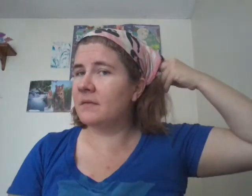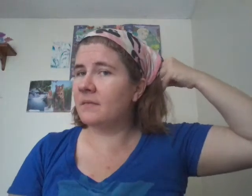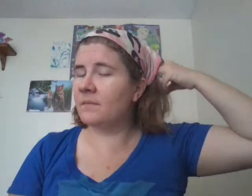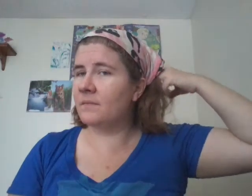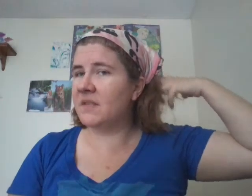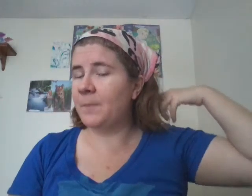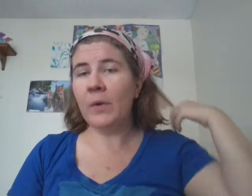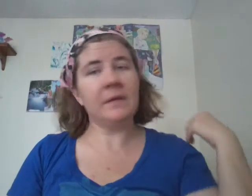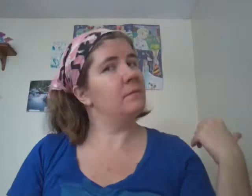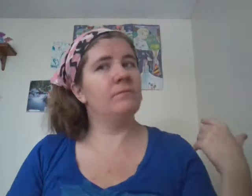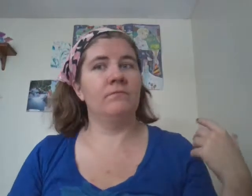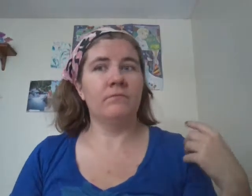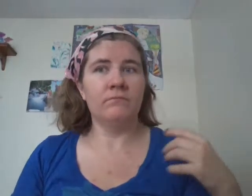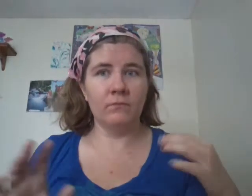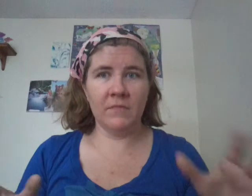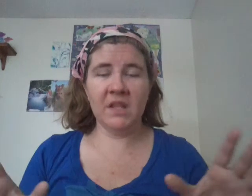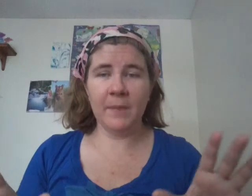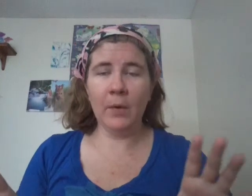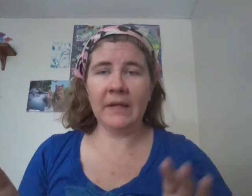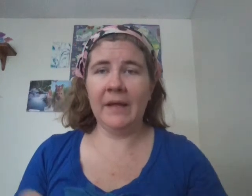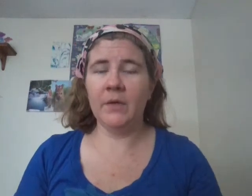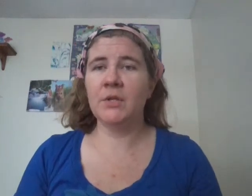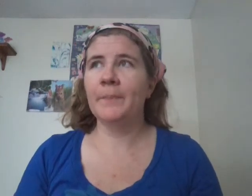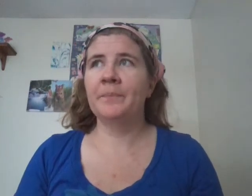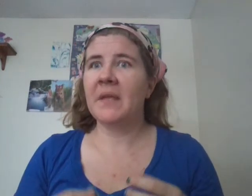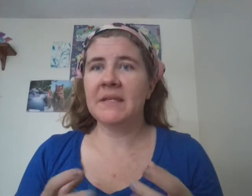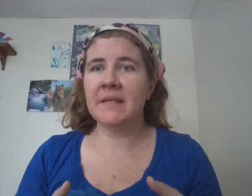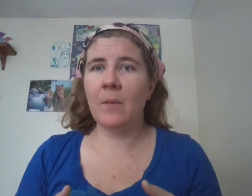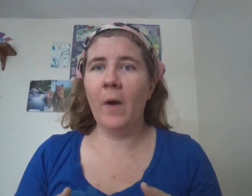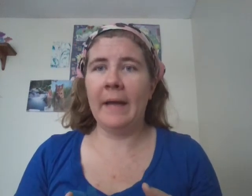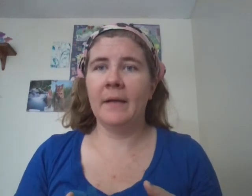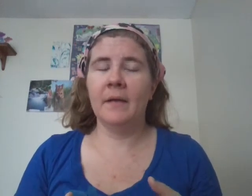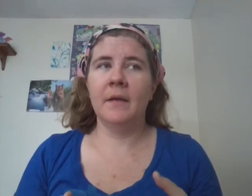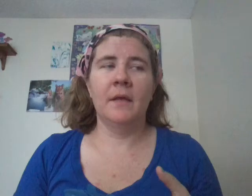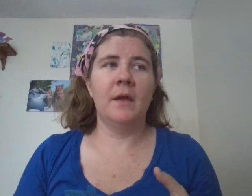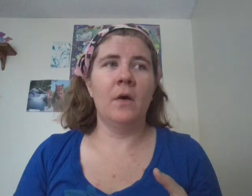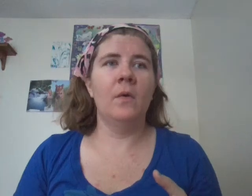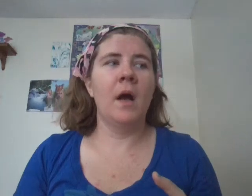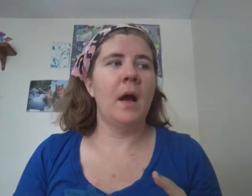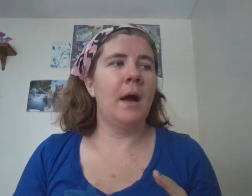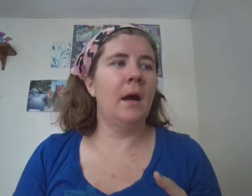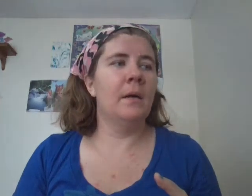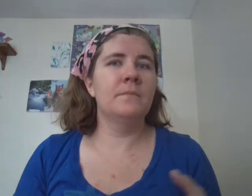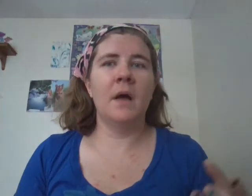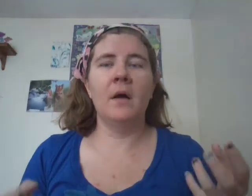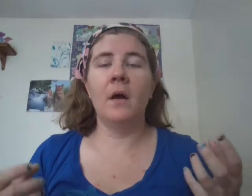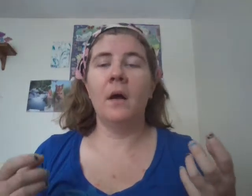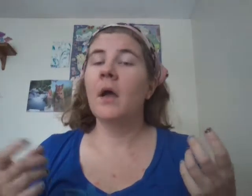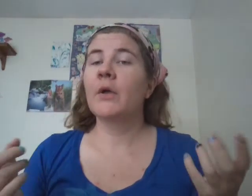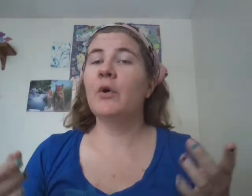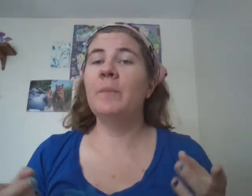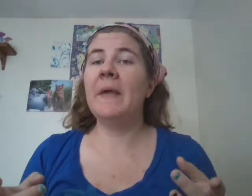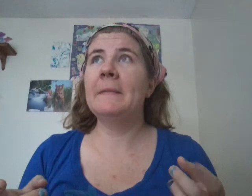spoken, in the spoken language, it's the same way. You know, could be,